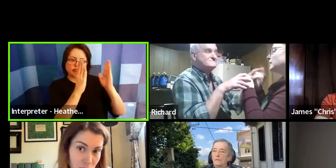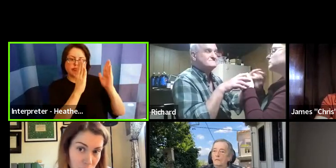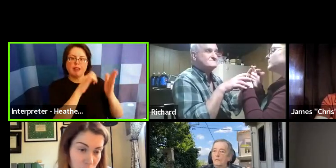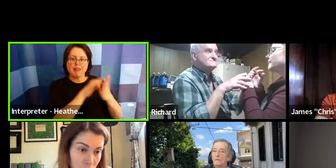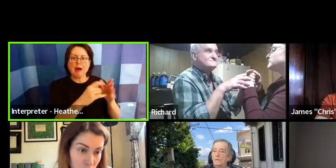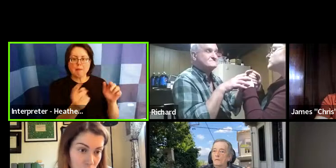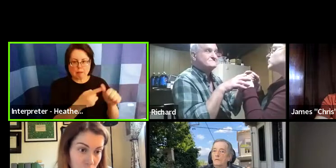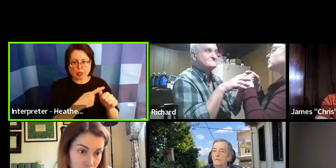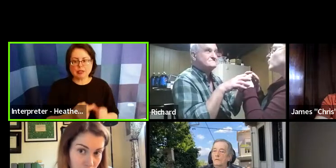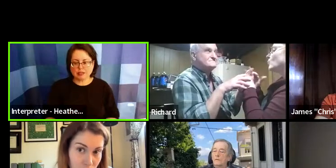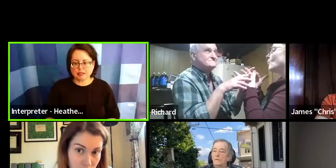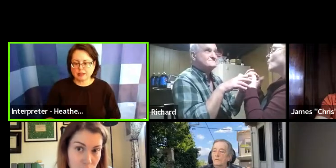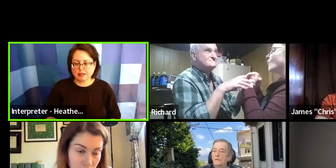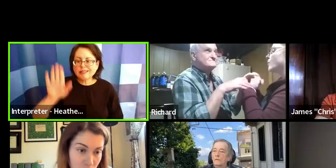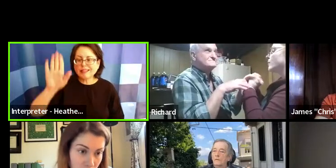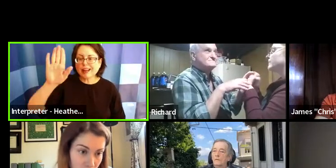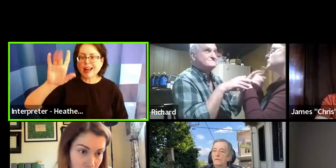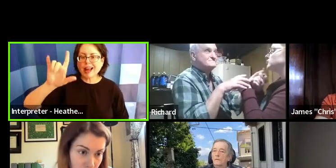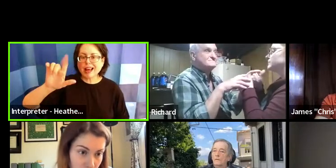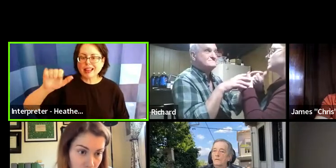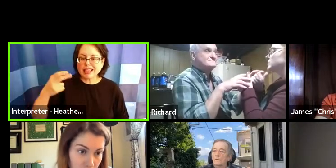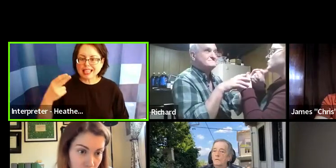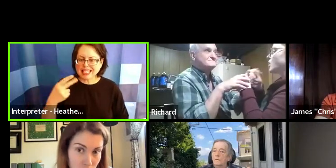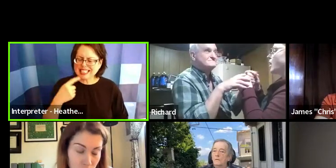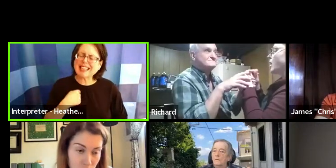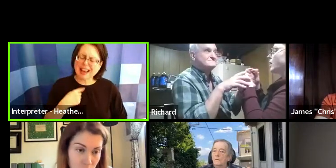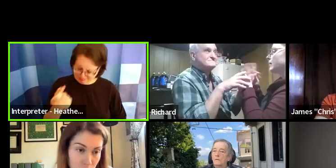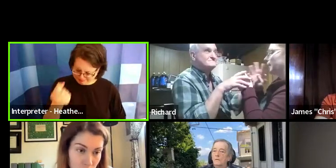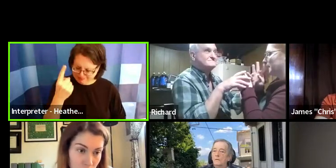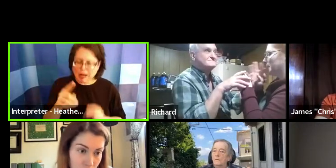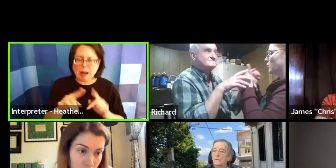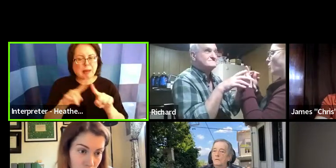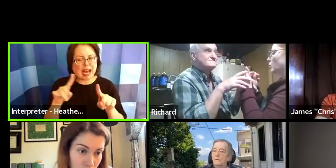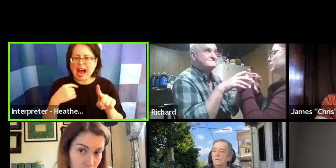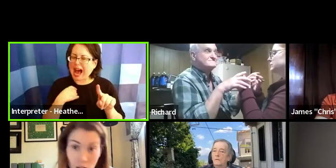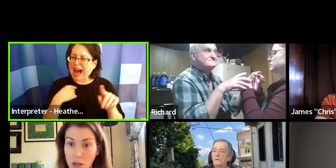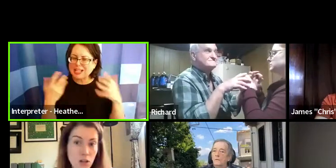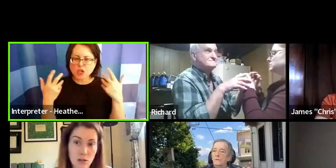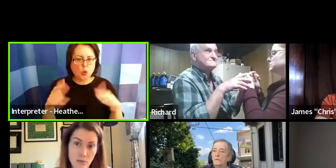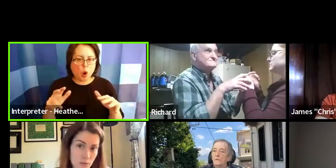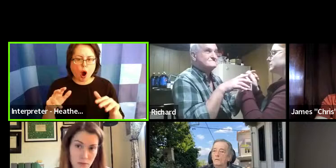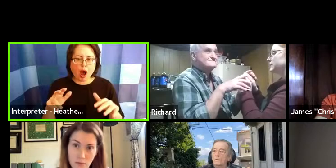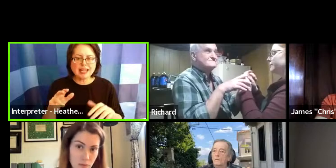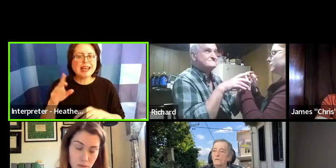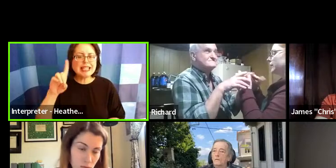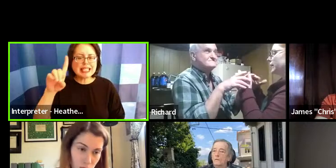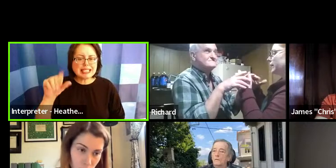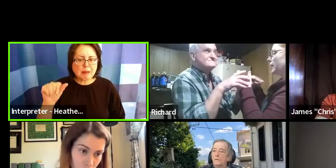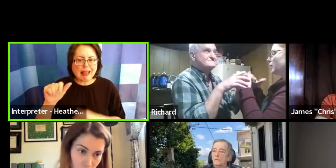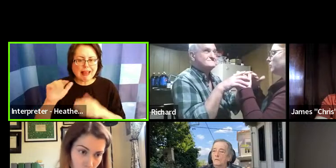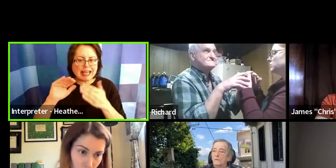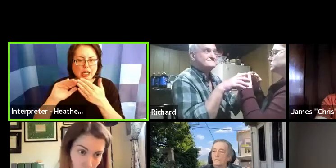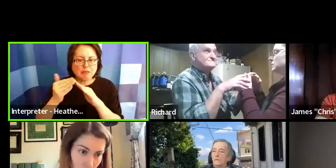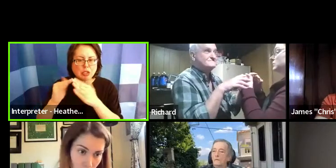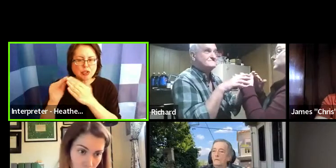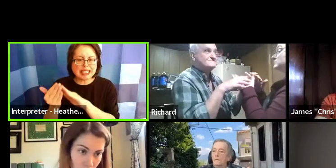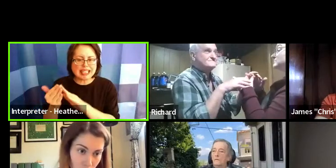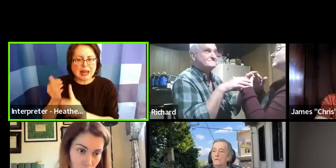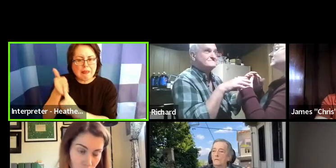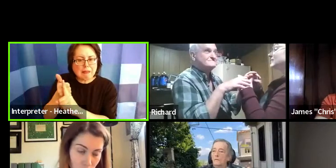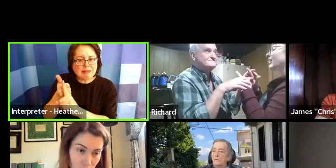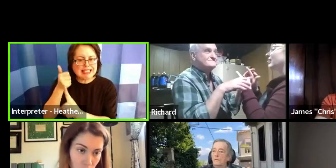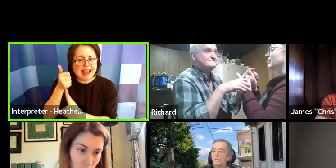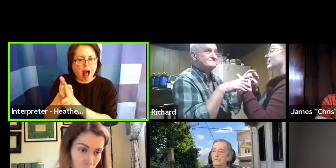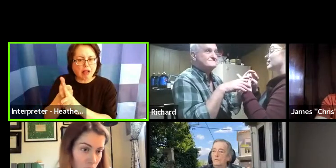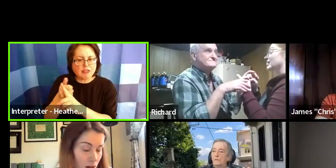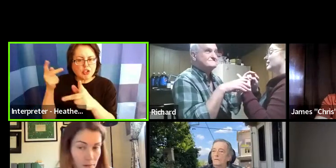meeting. Right, and I appreciate that. I just want to make sure that the onus isn't being put back on the disabled community to figure out what the problem is